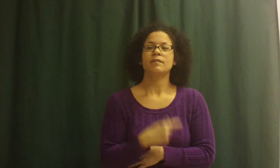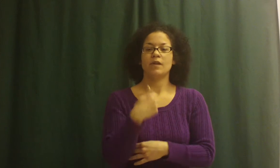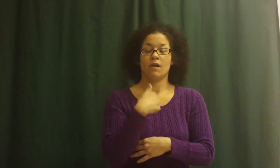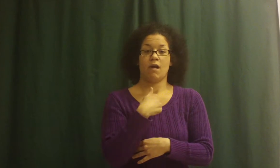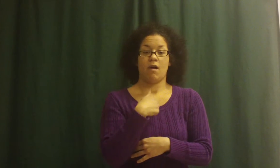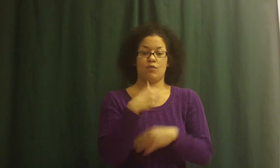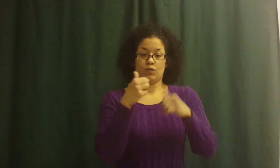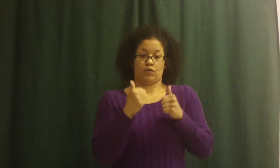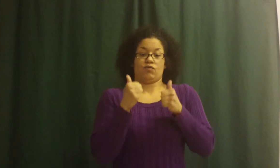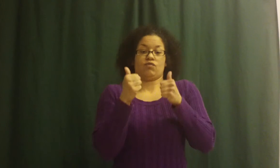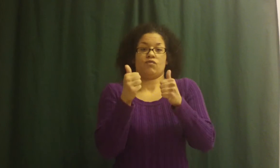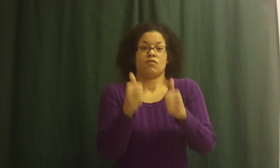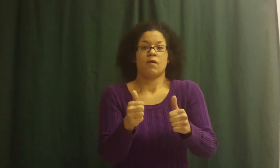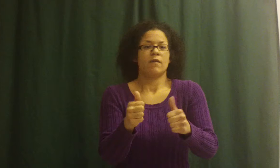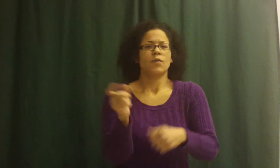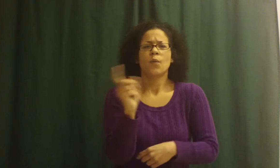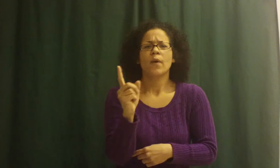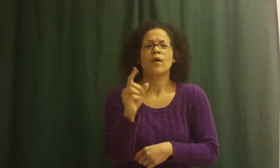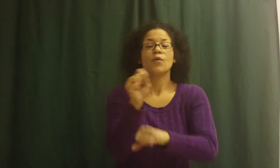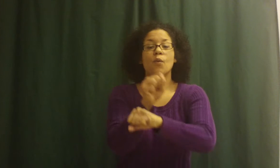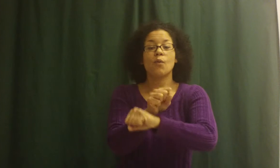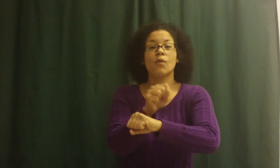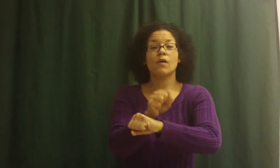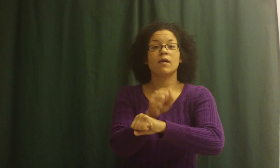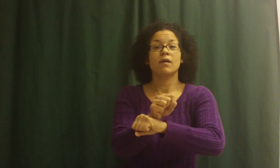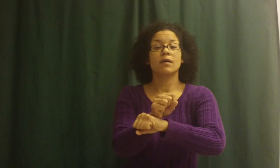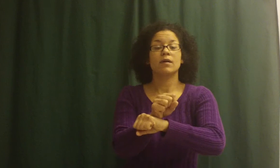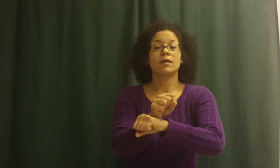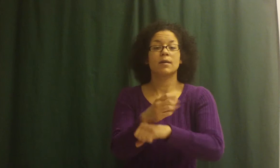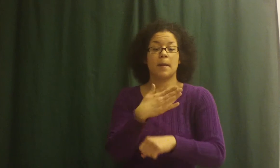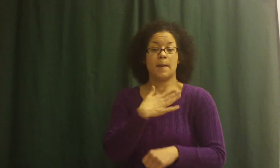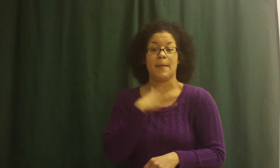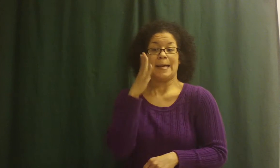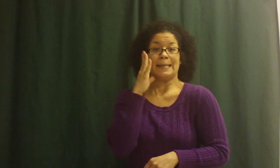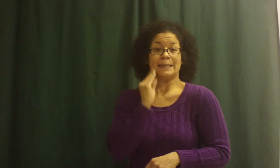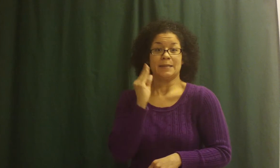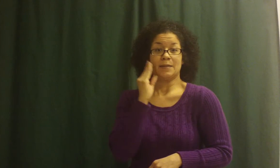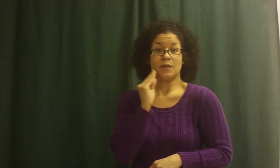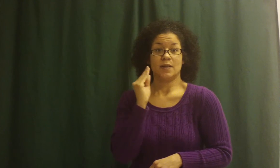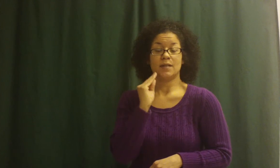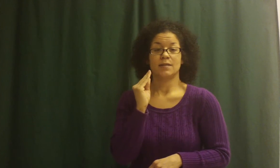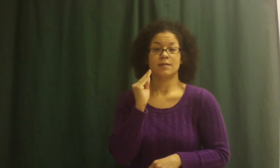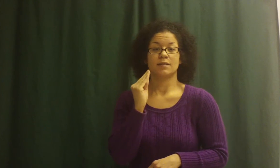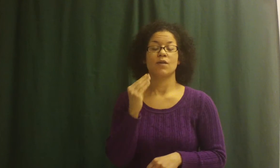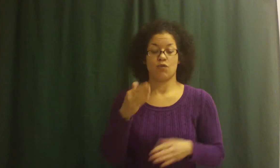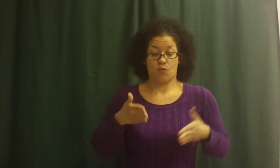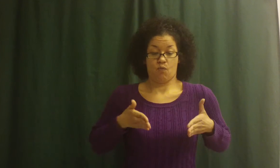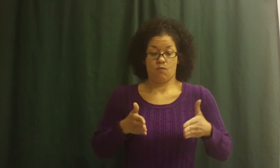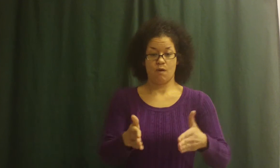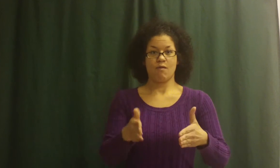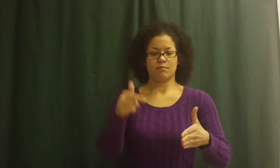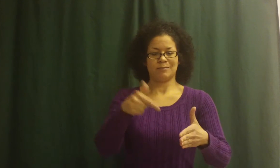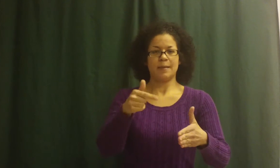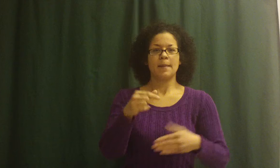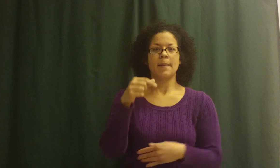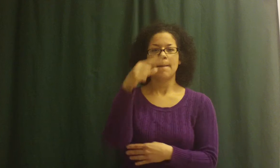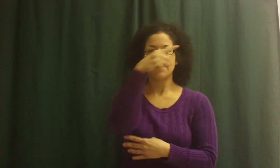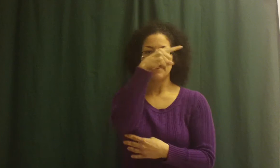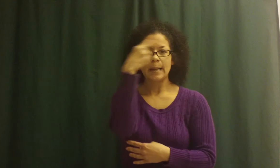We had what's called black ice, and if any of you are familiar with this, it means the roads are clear